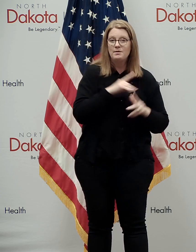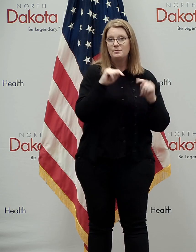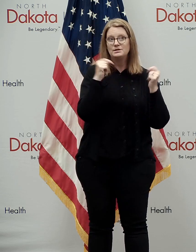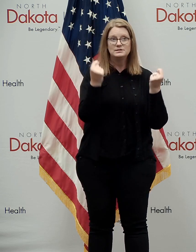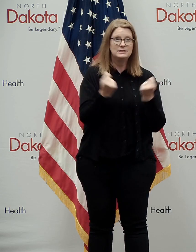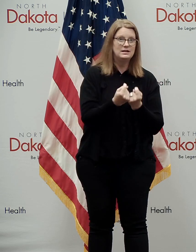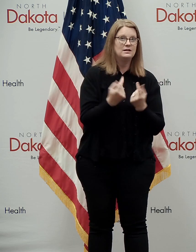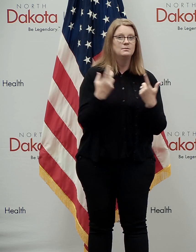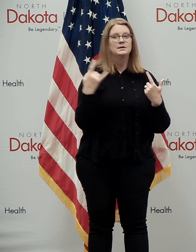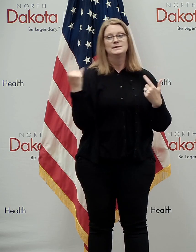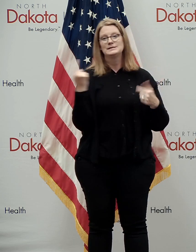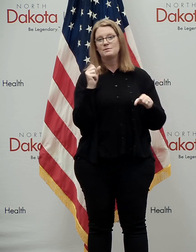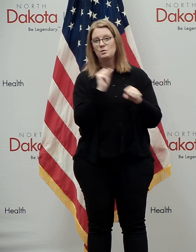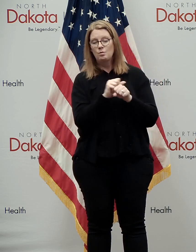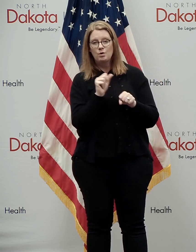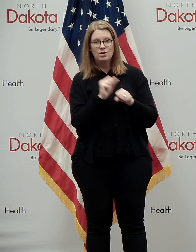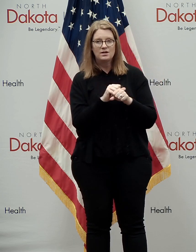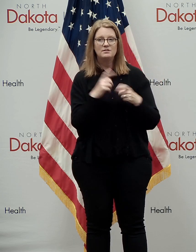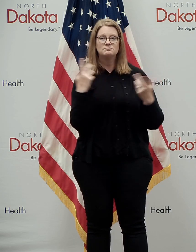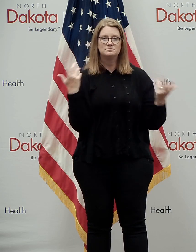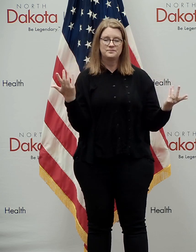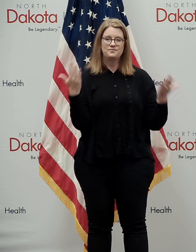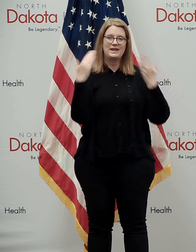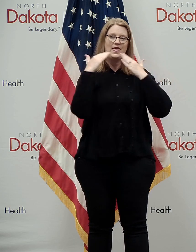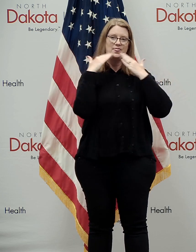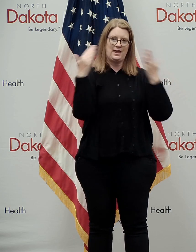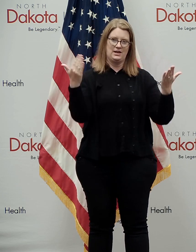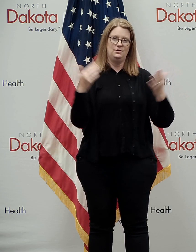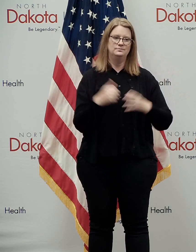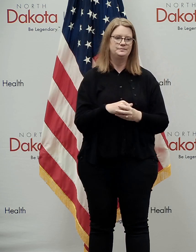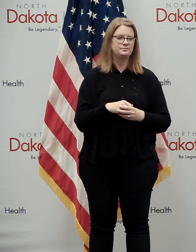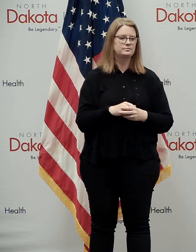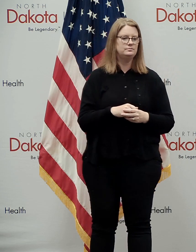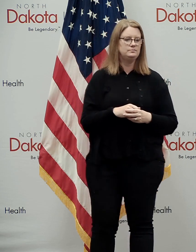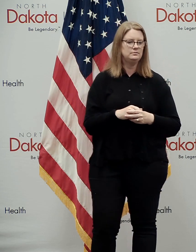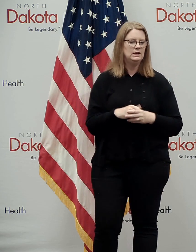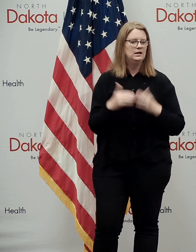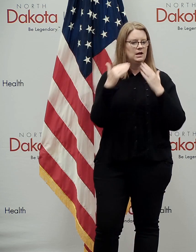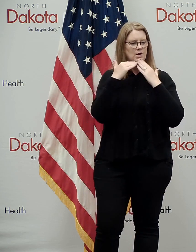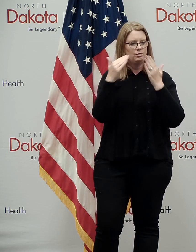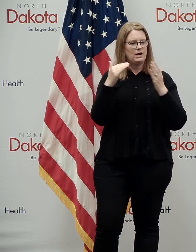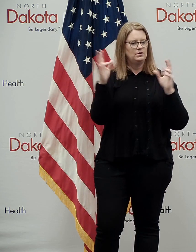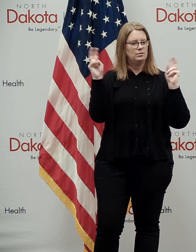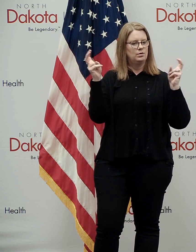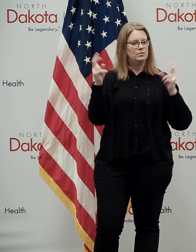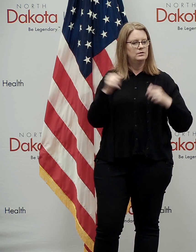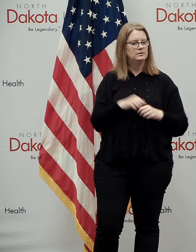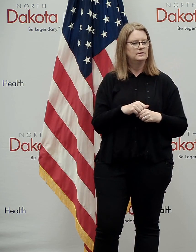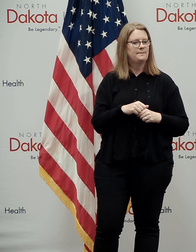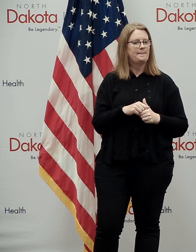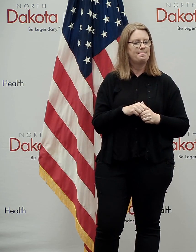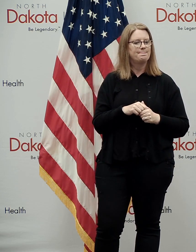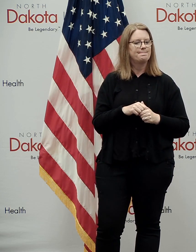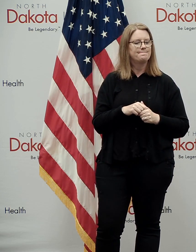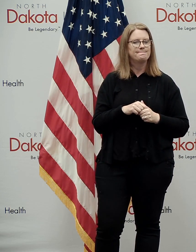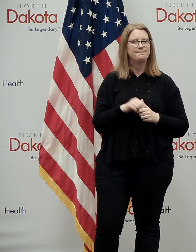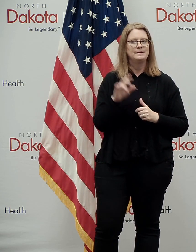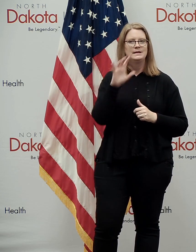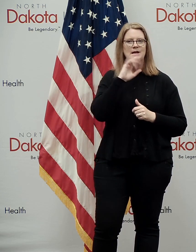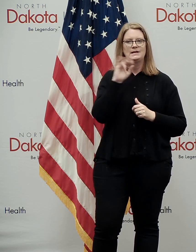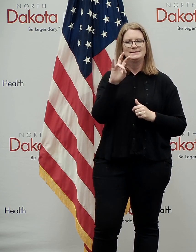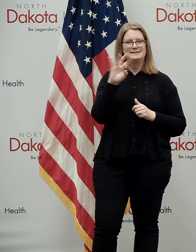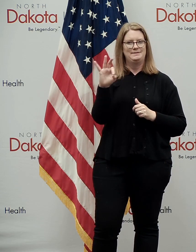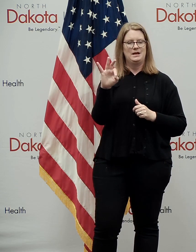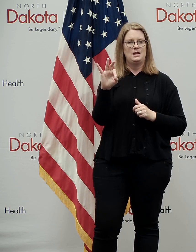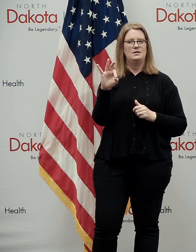that is working or has worked at one of those health centers. Closing out with a gratitude quote. This is from